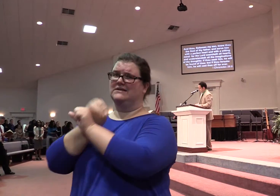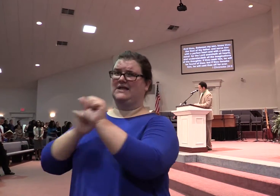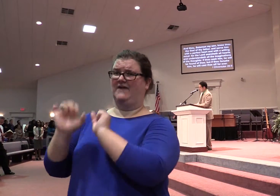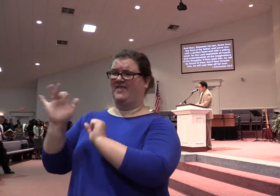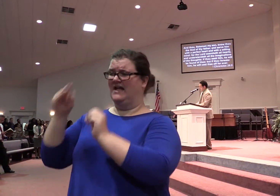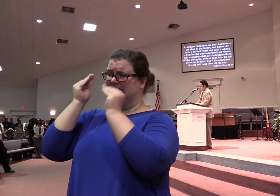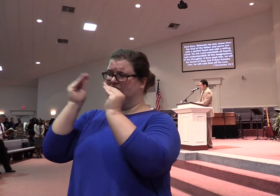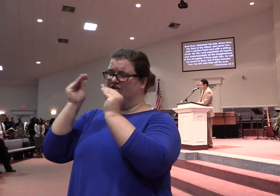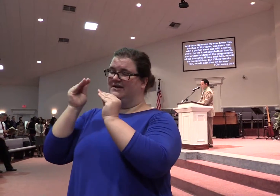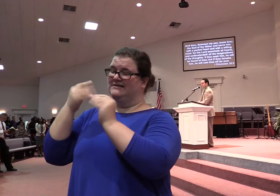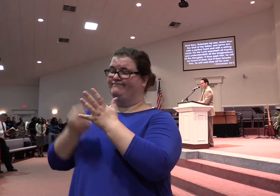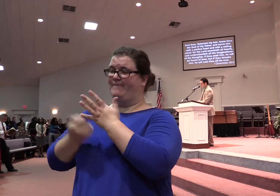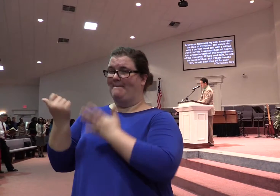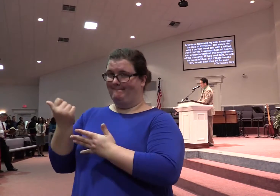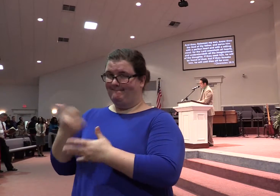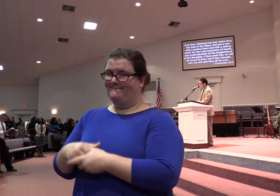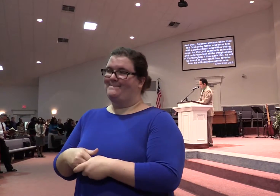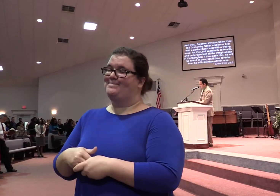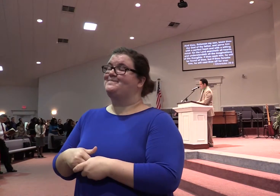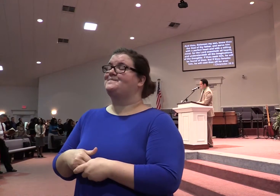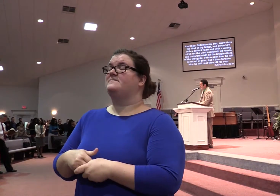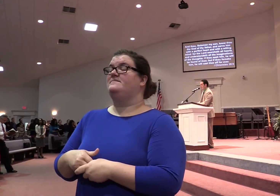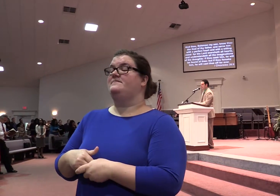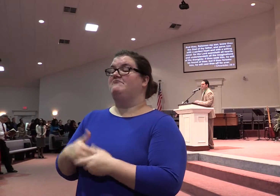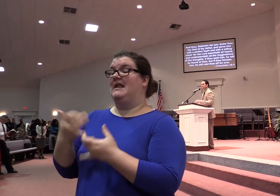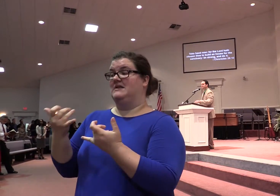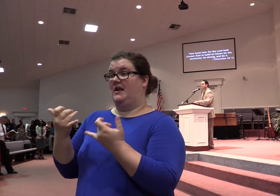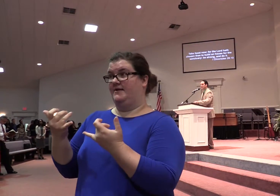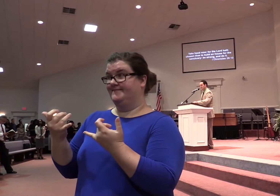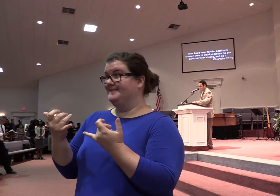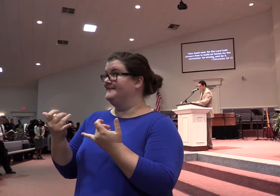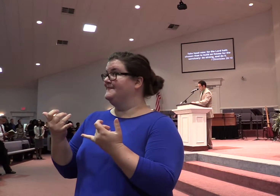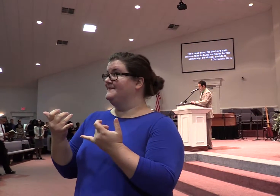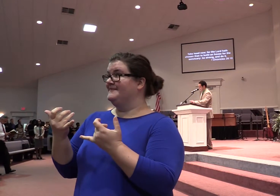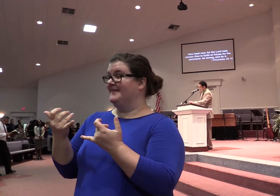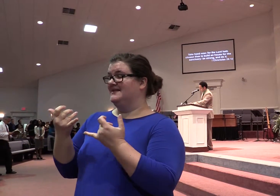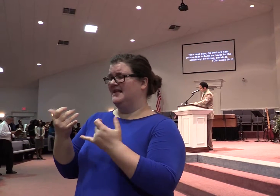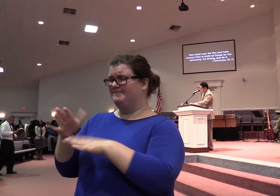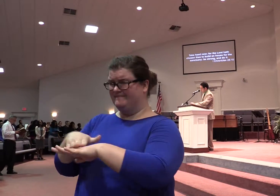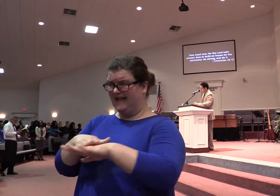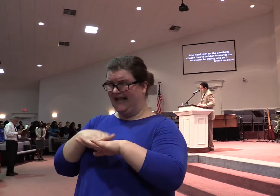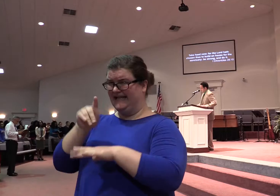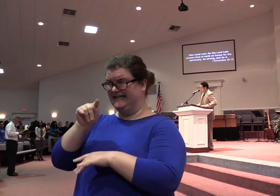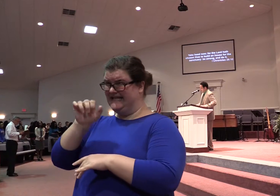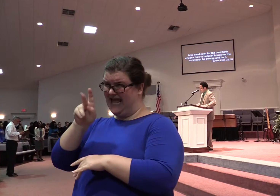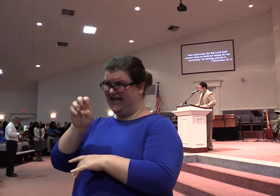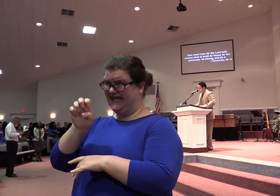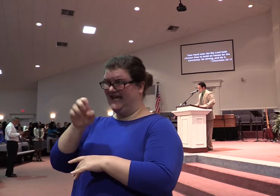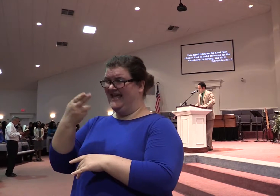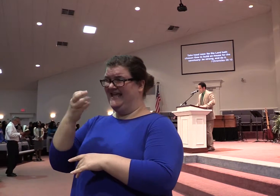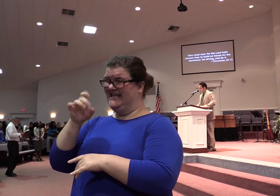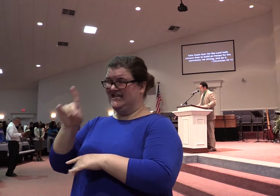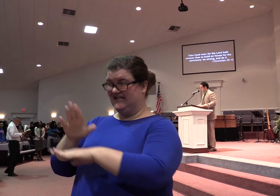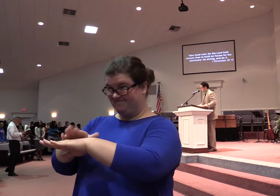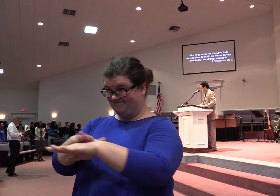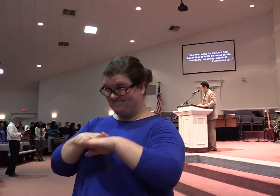Amen. And then he says, "Take heed now." Everybody say, "Take heed." Take heed. "Now, for the